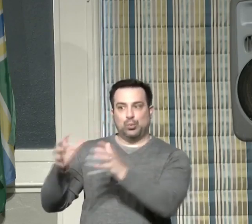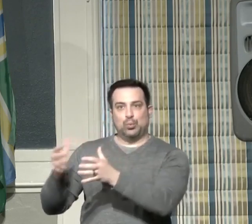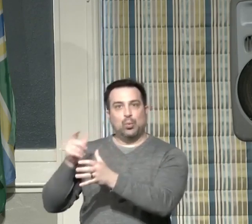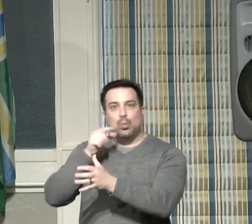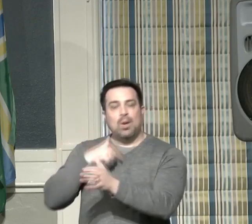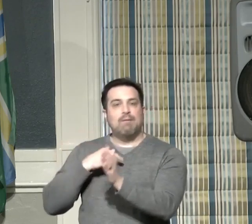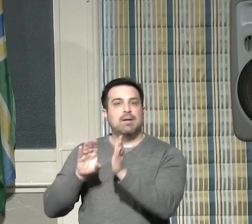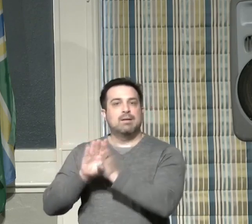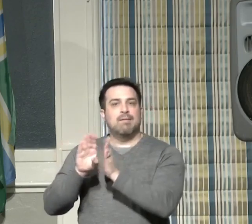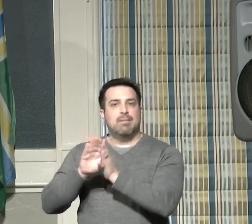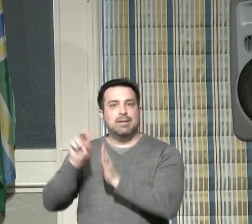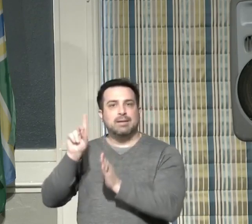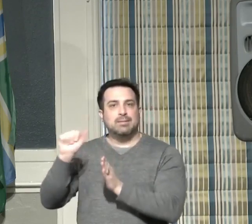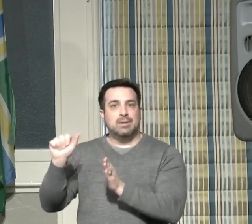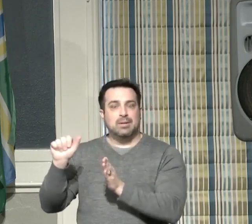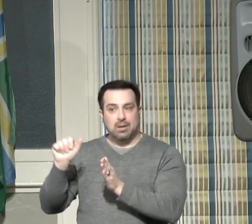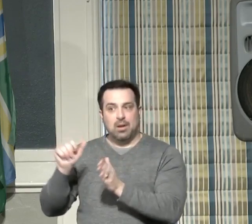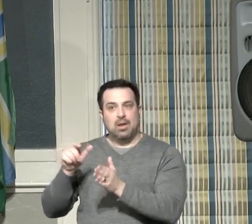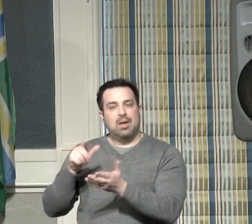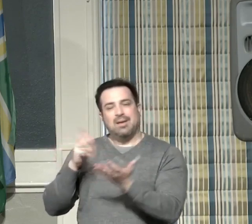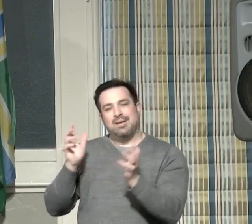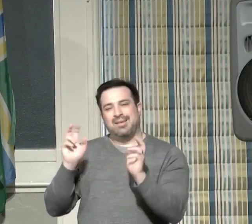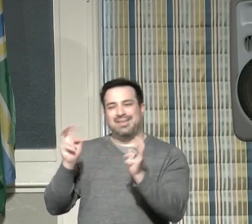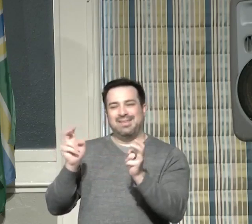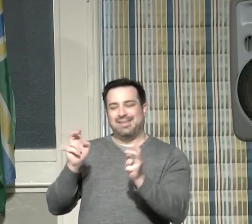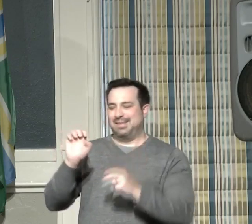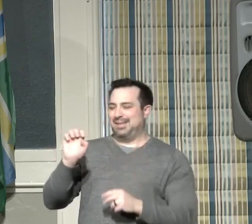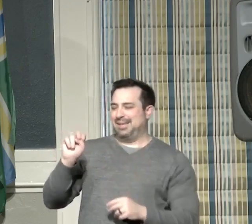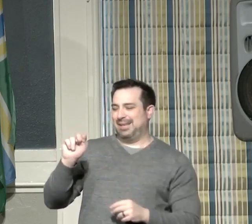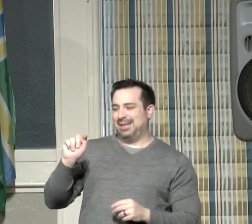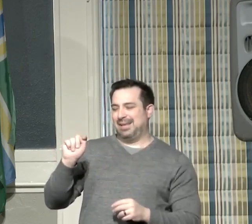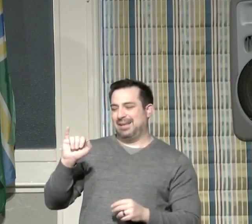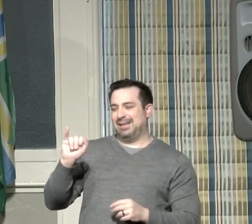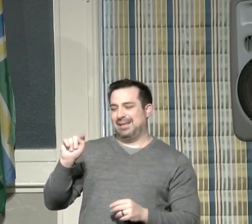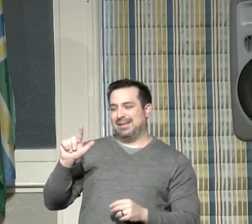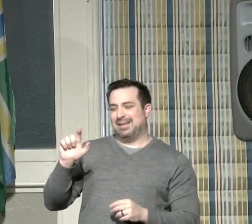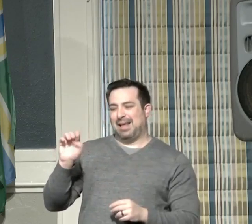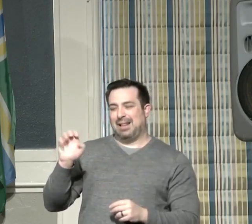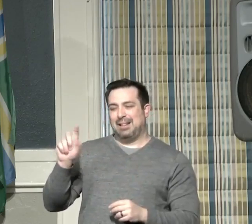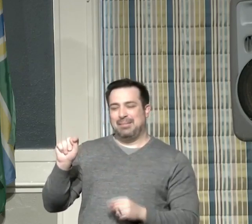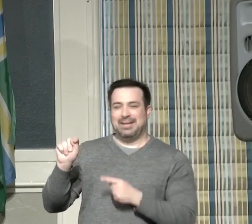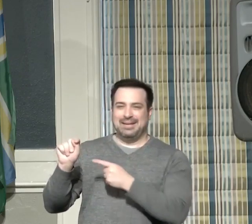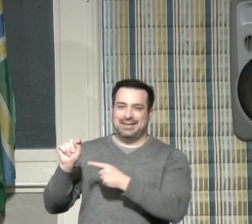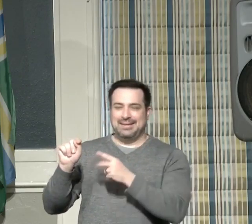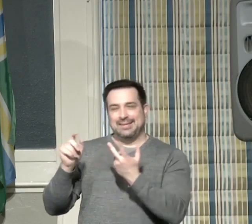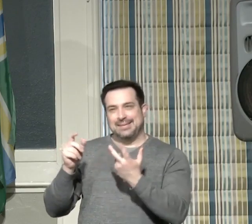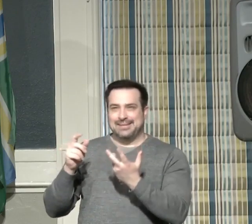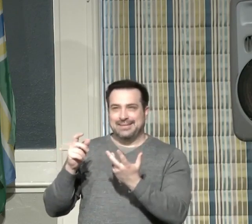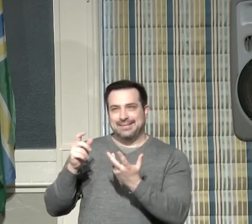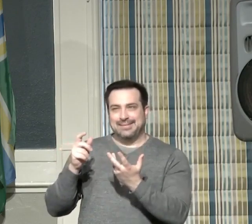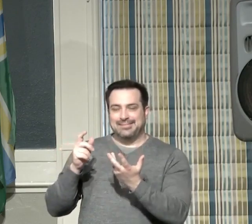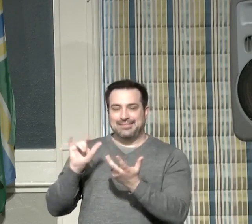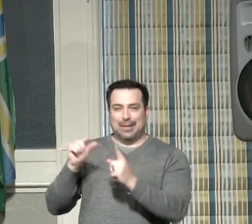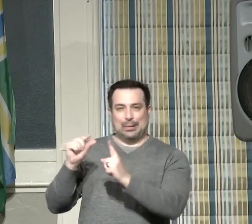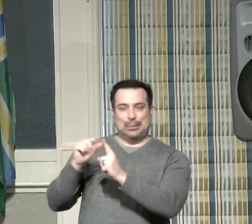an entitlement, if you will, even though that word has been given a bad rap,